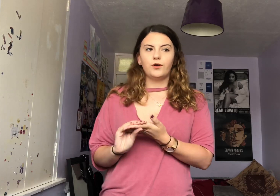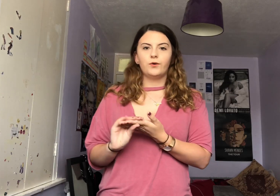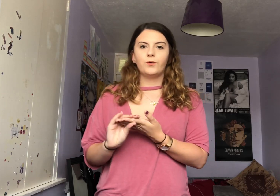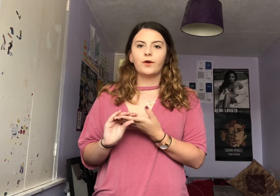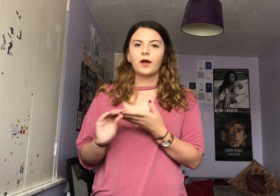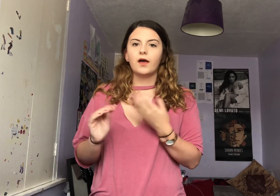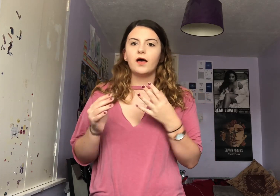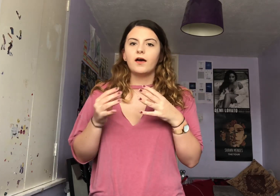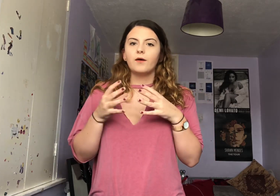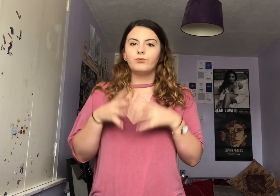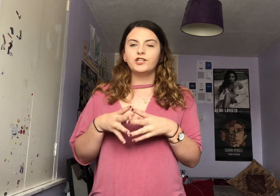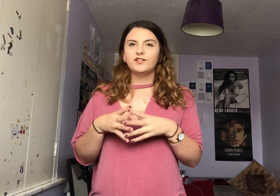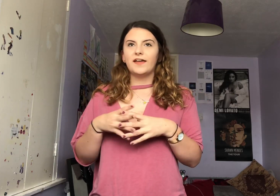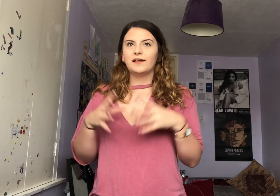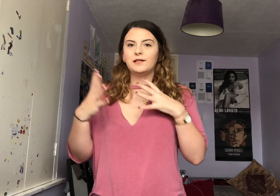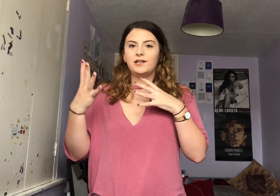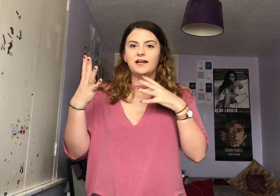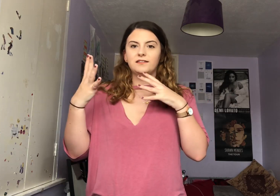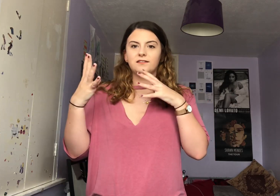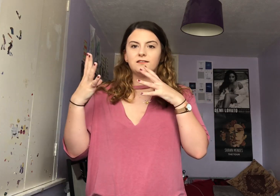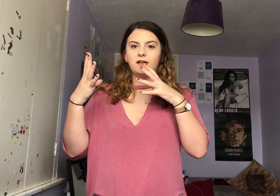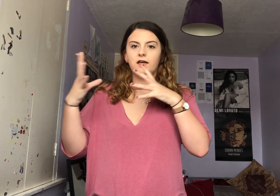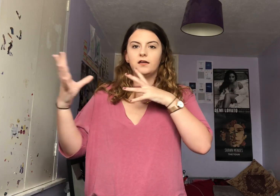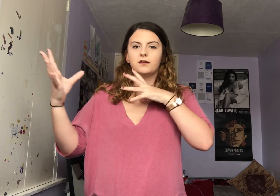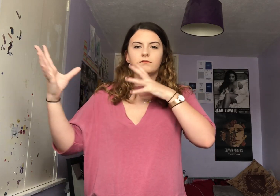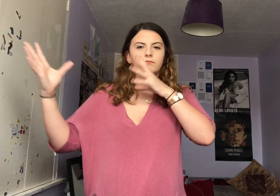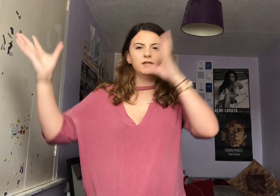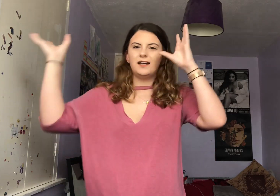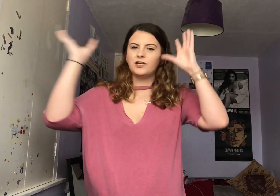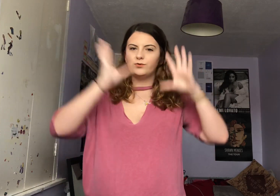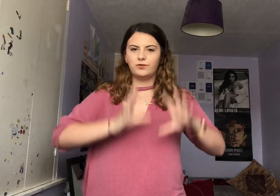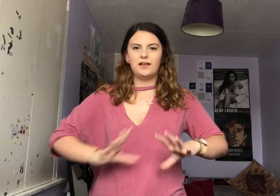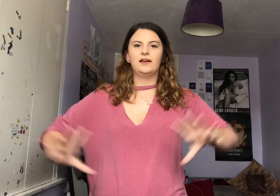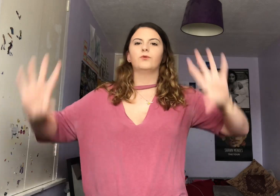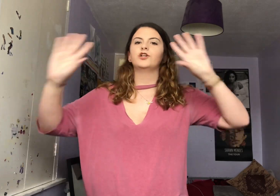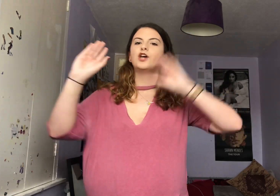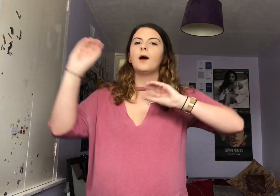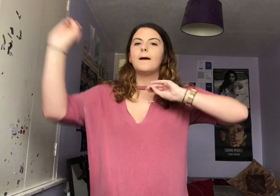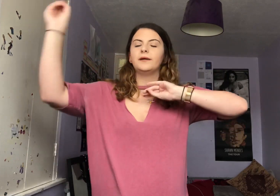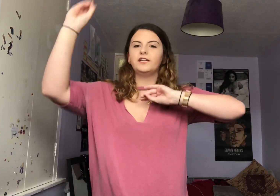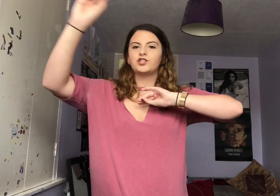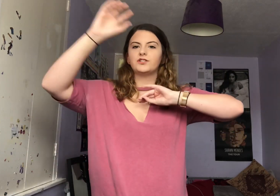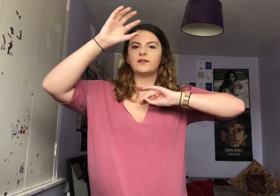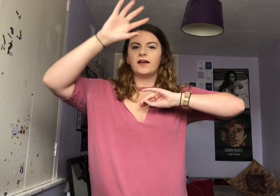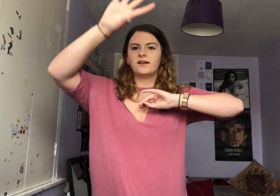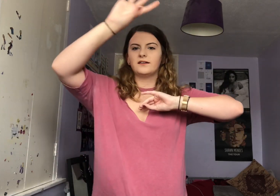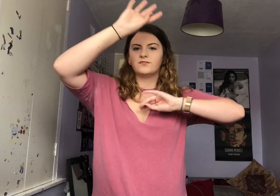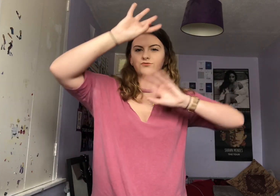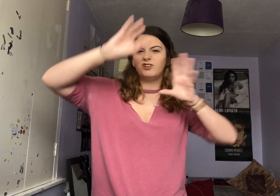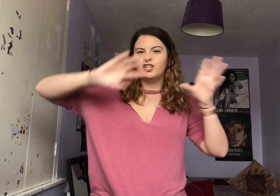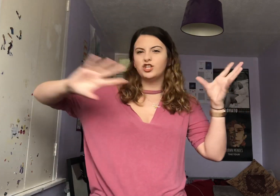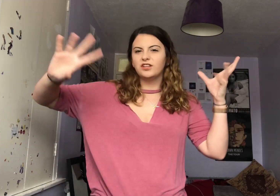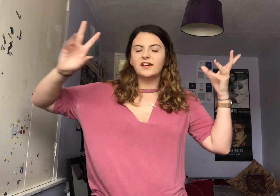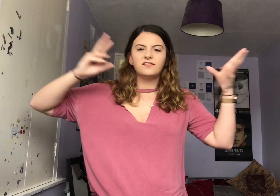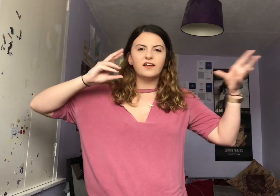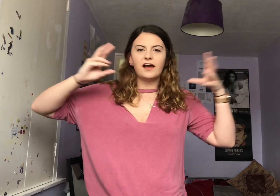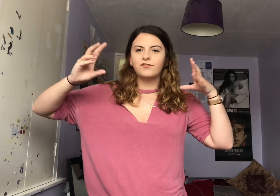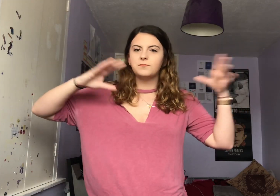So British Sign Language has like the national sign language, but each like region has some